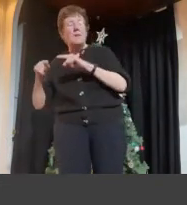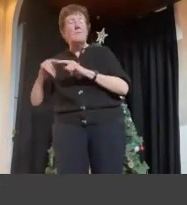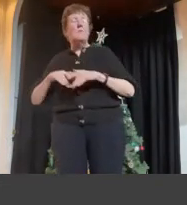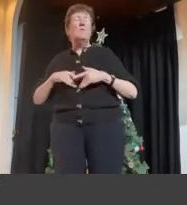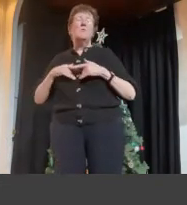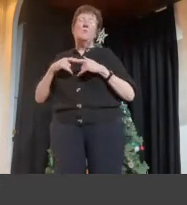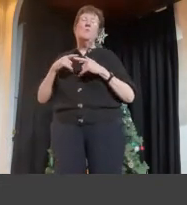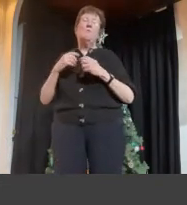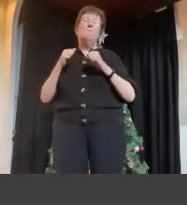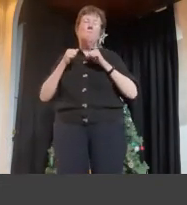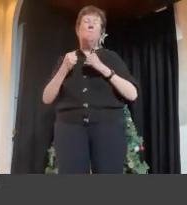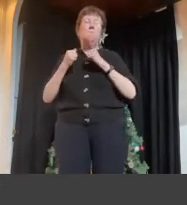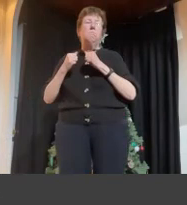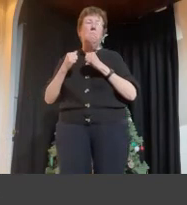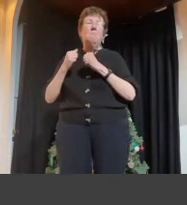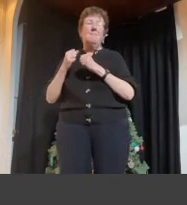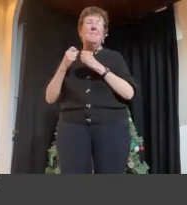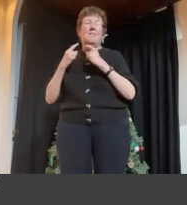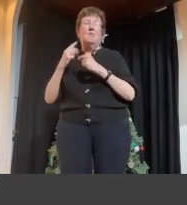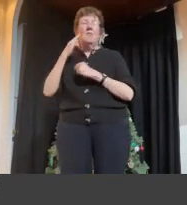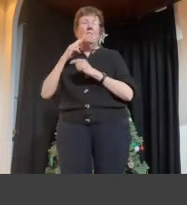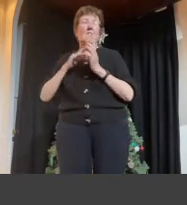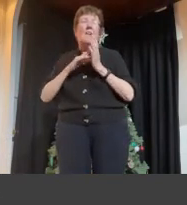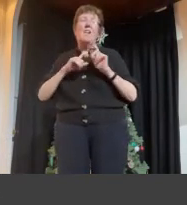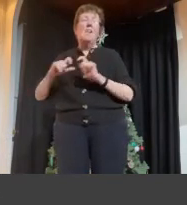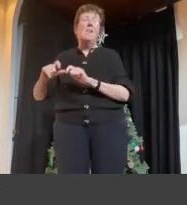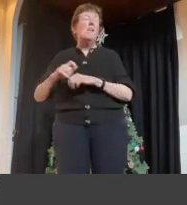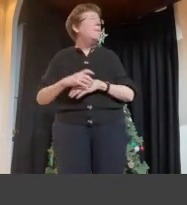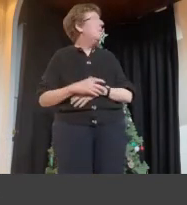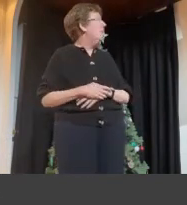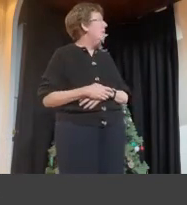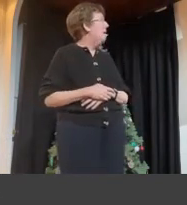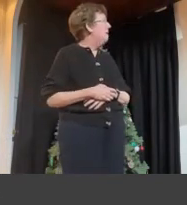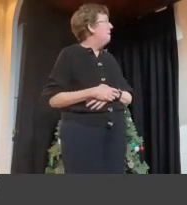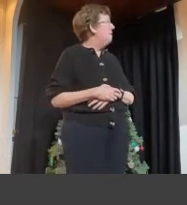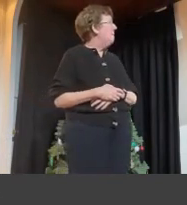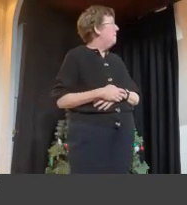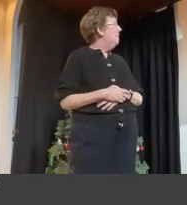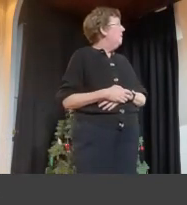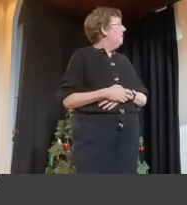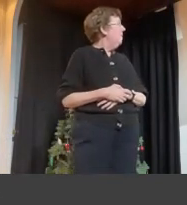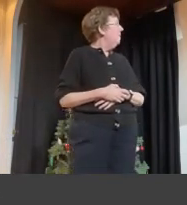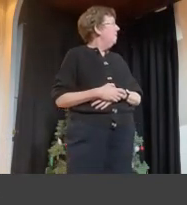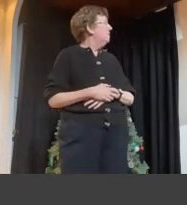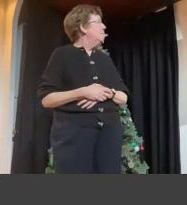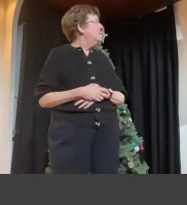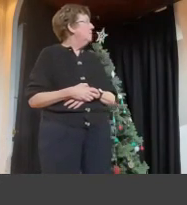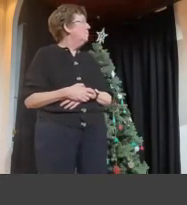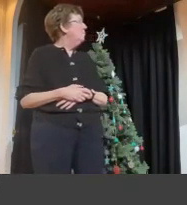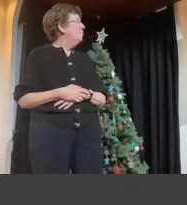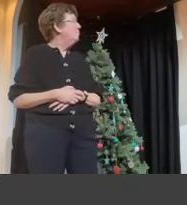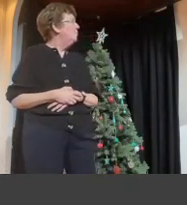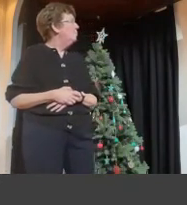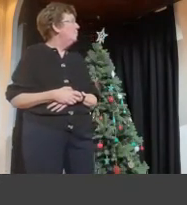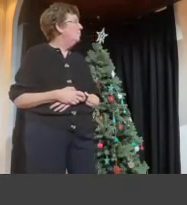And again, this very negative view is dominant. This viewpoint that deaf disabled as the paradigm does persist in